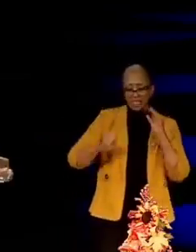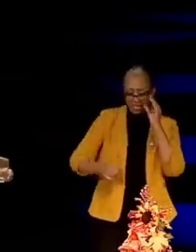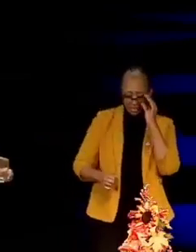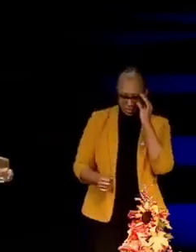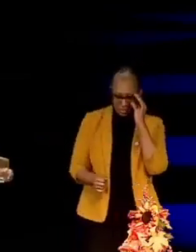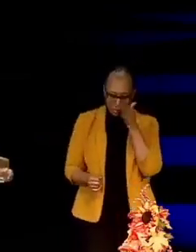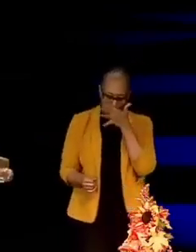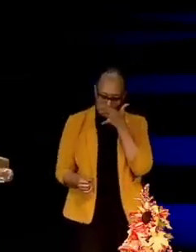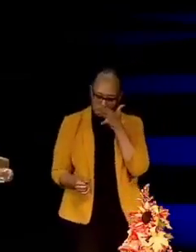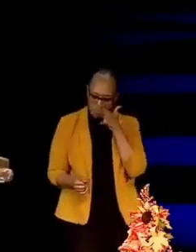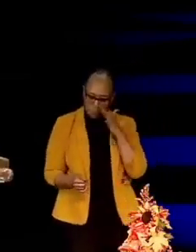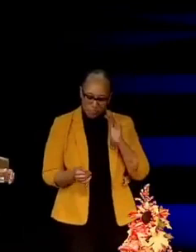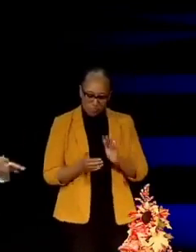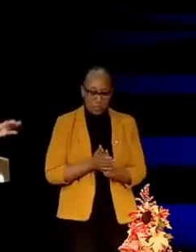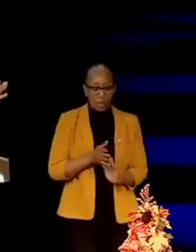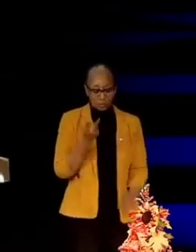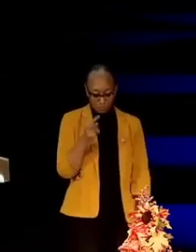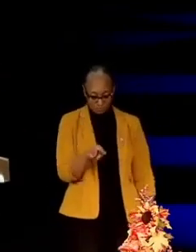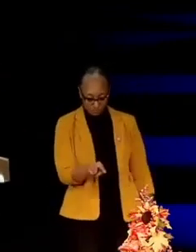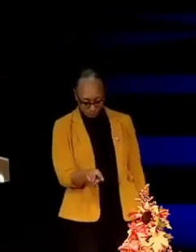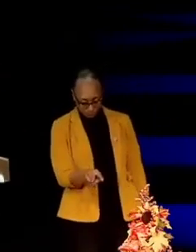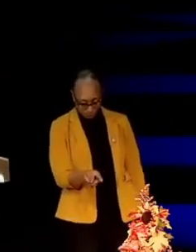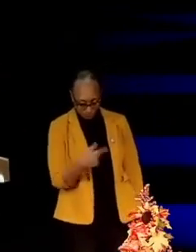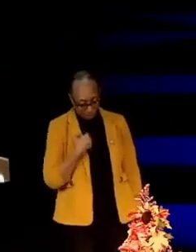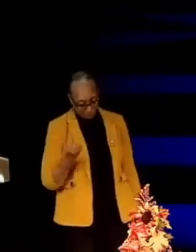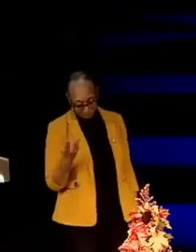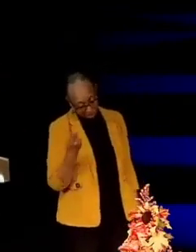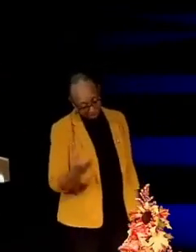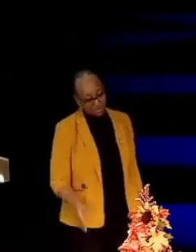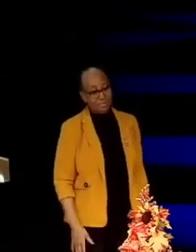now. Look at the devil and say, I'm back.